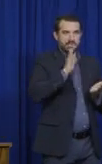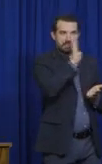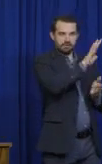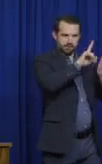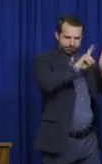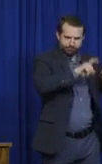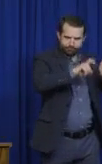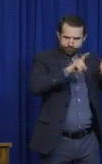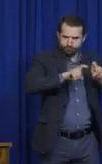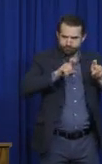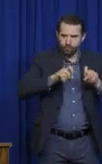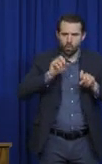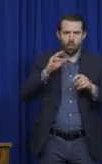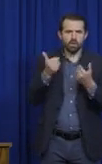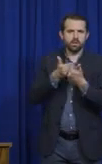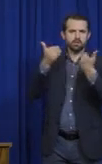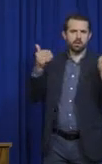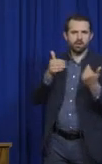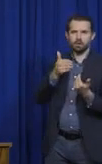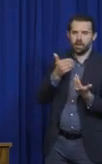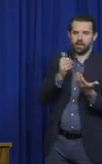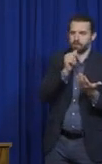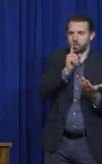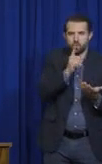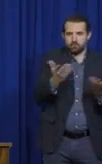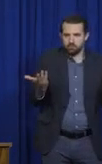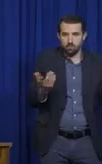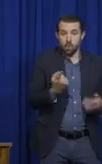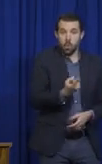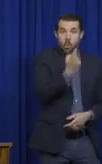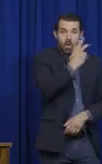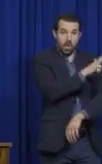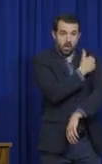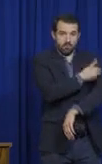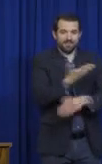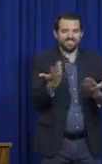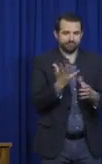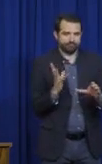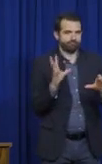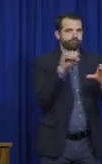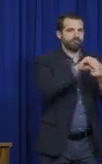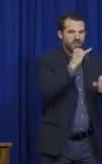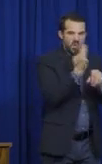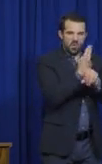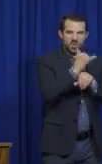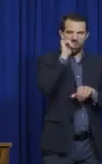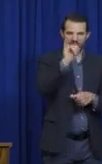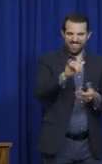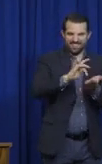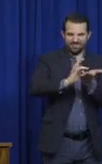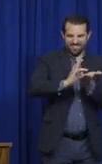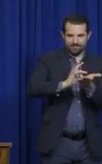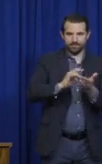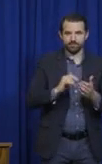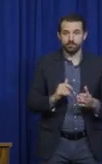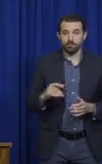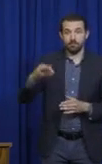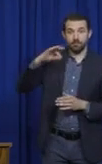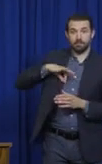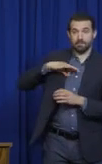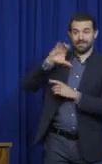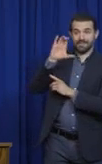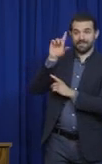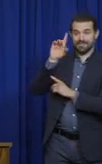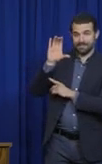that at least one hospital is. Also, in general, Amy, Maine CDC, we don't get notified when any